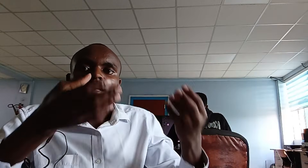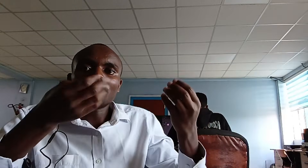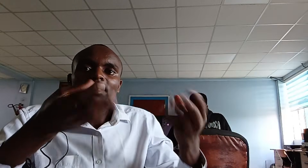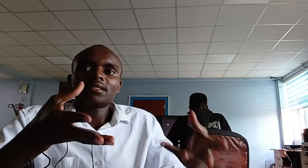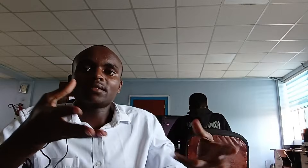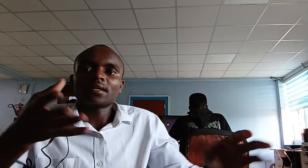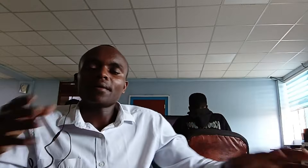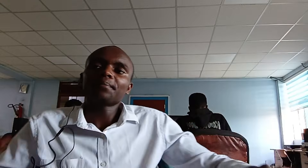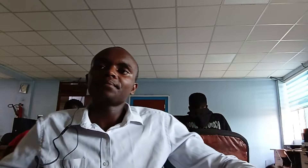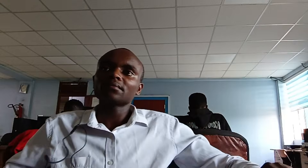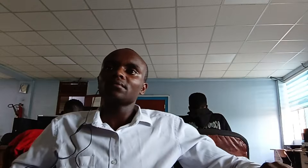polygamous.